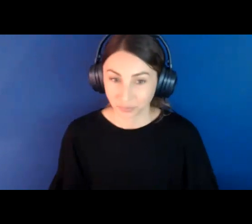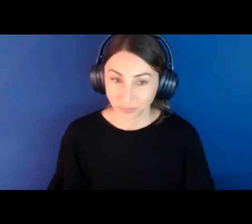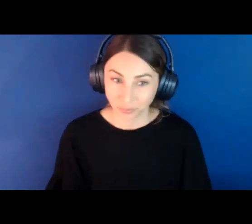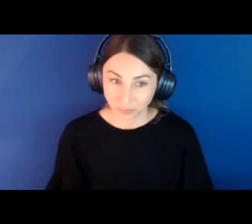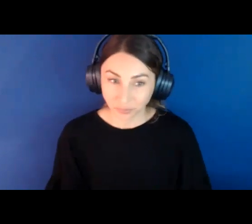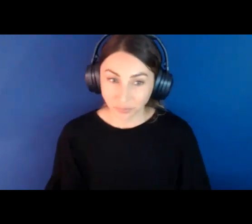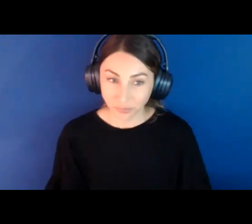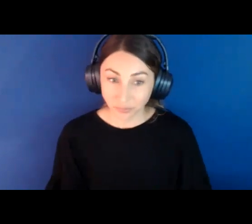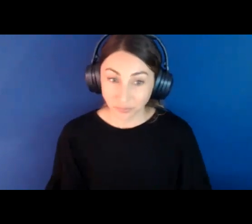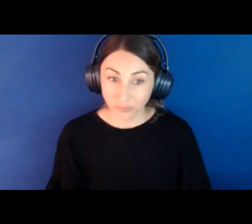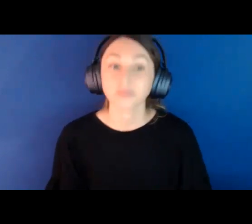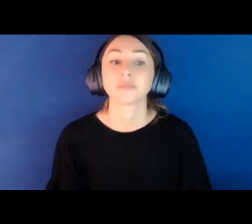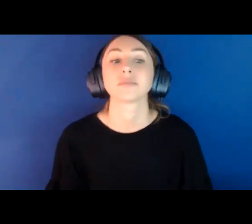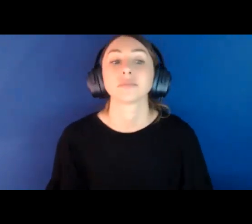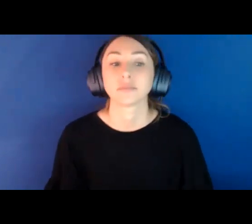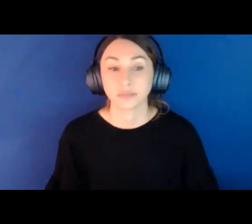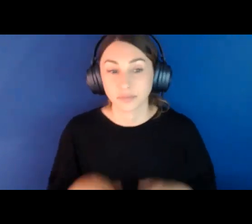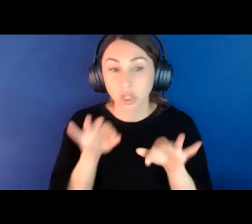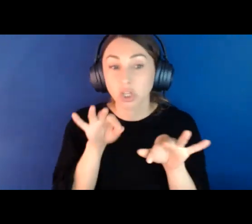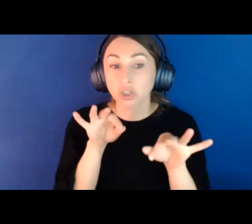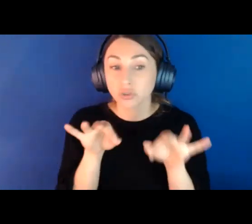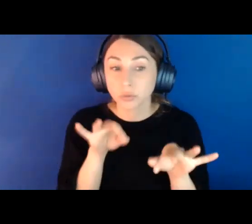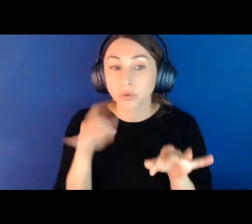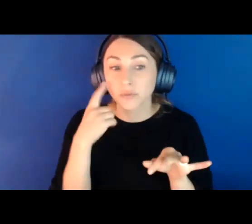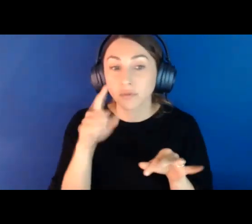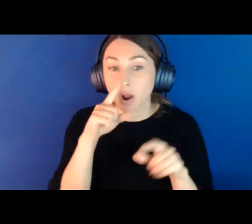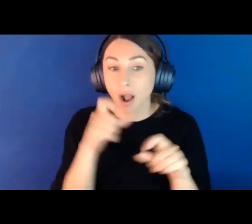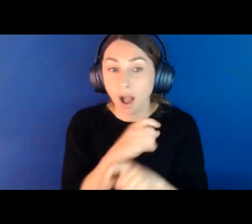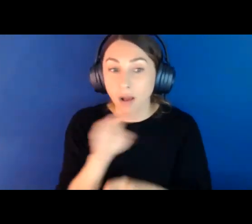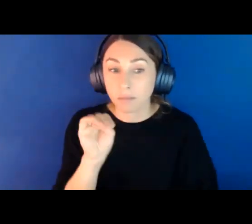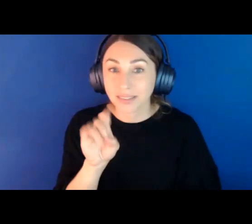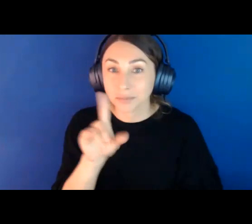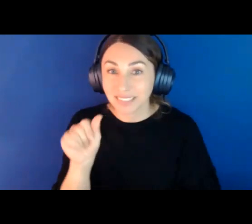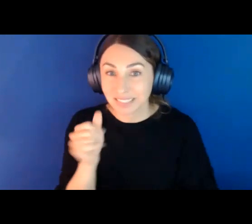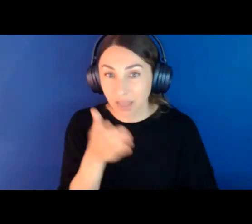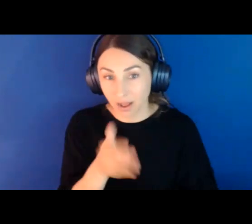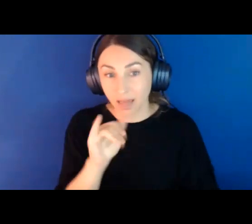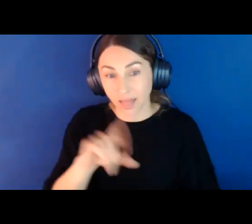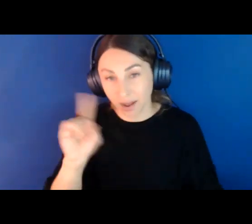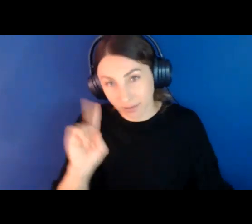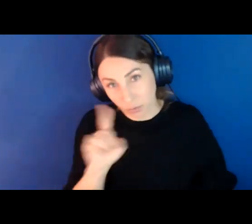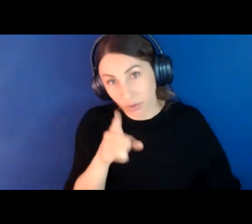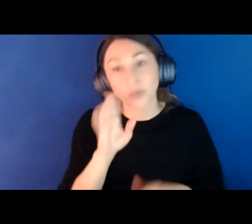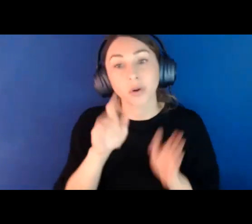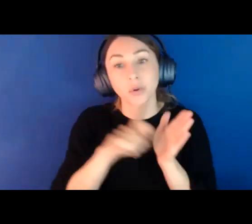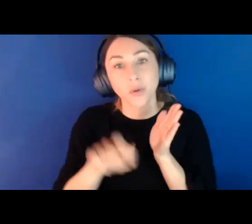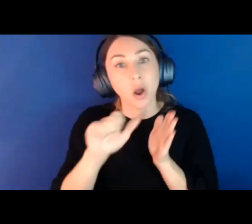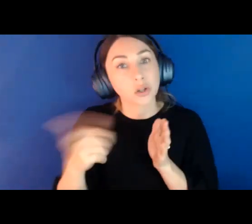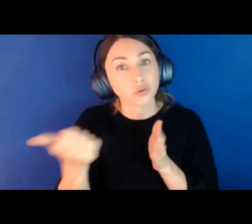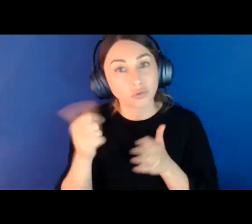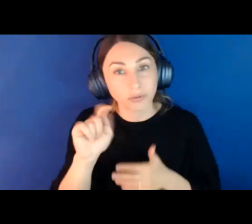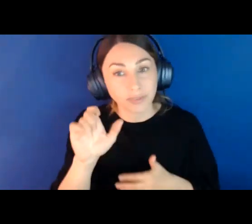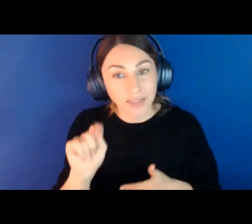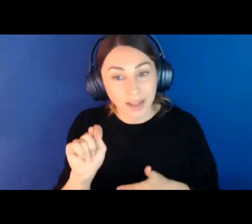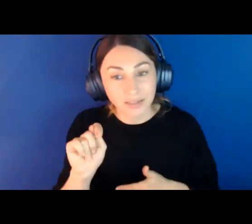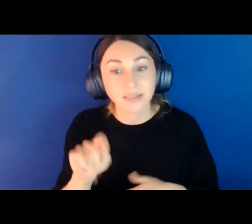where descriptions for complex media come in. This is where you will write your alternative text. This is where you